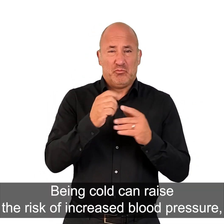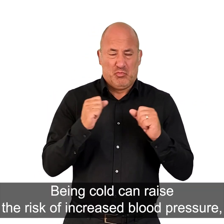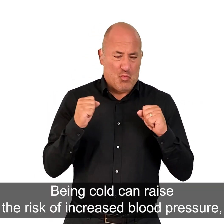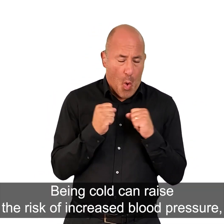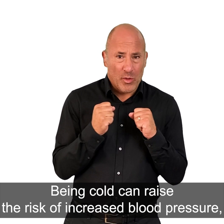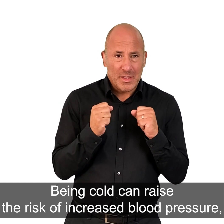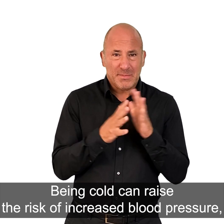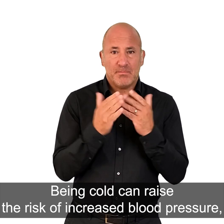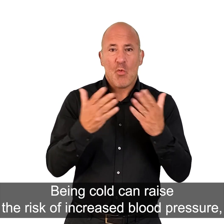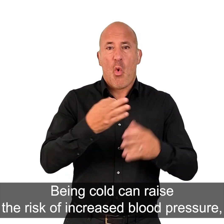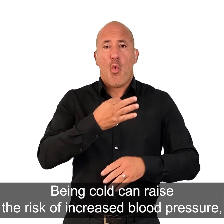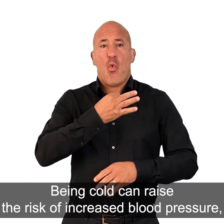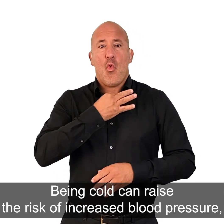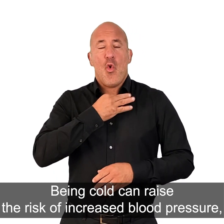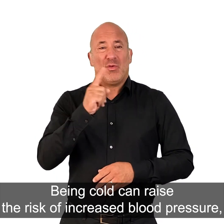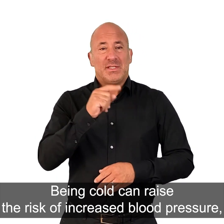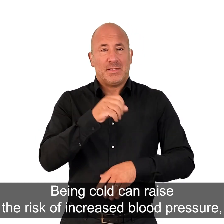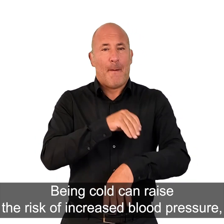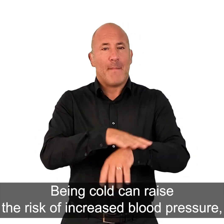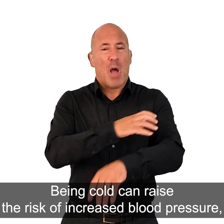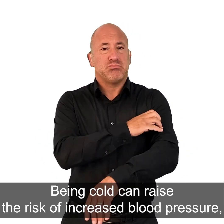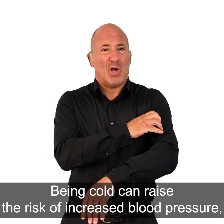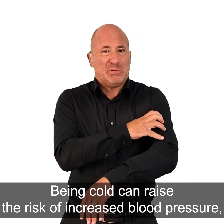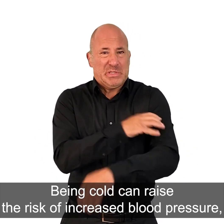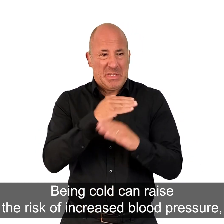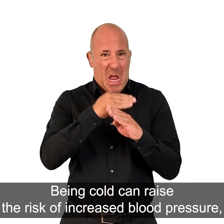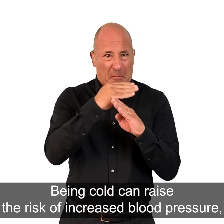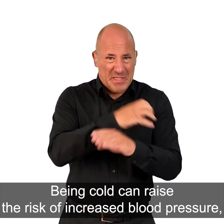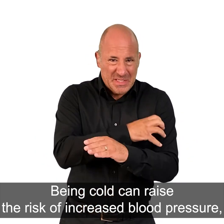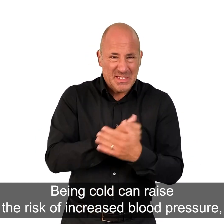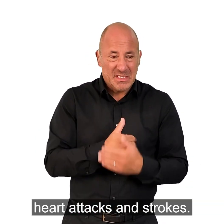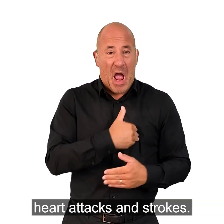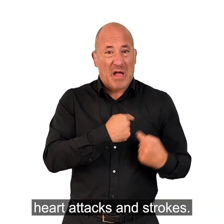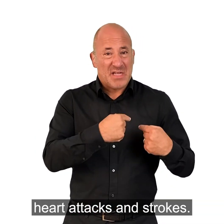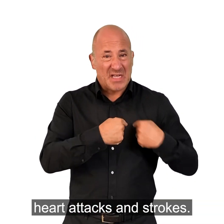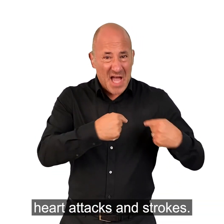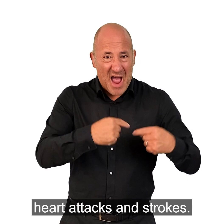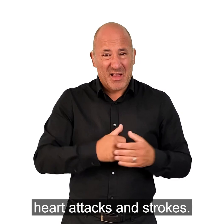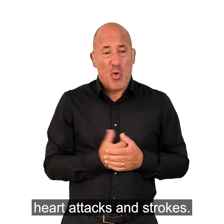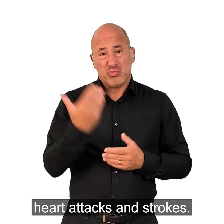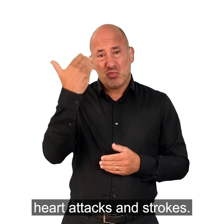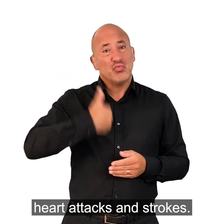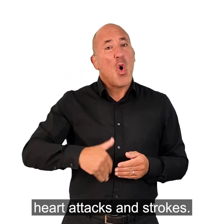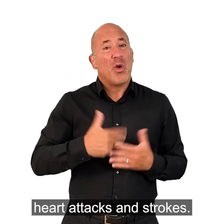Being cold can raise the risk of increased blood pressure, heart attacks and strokes.